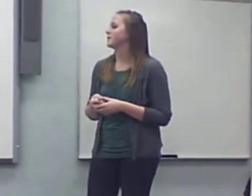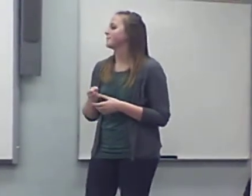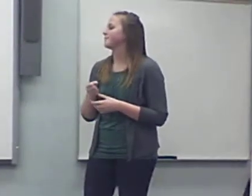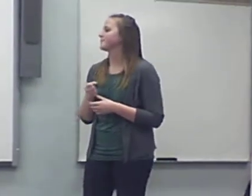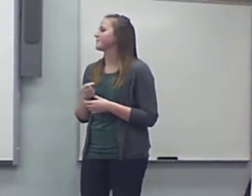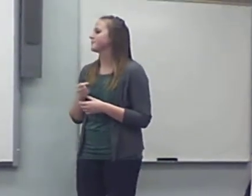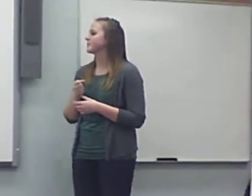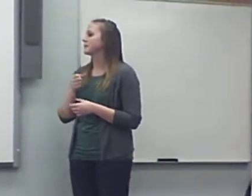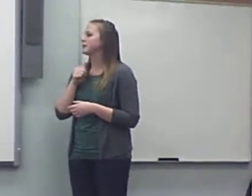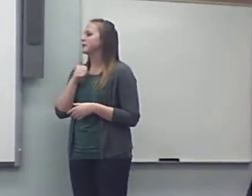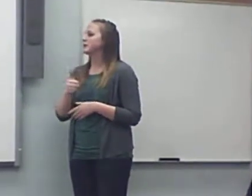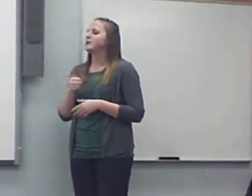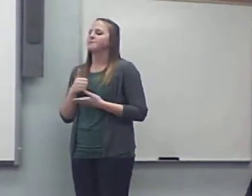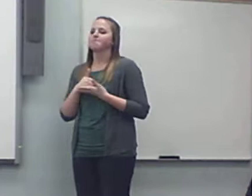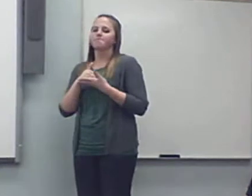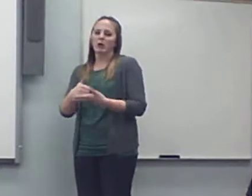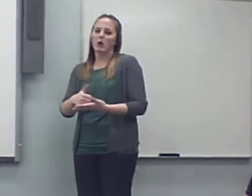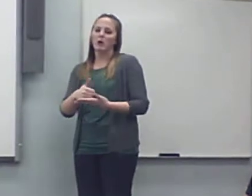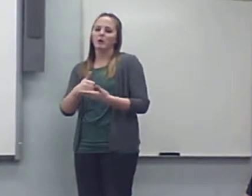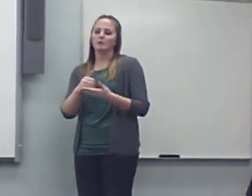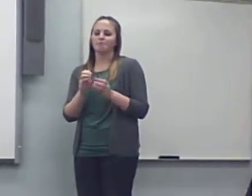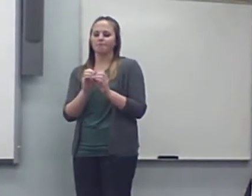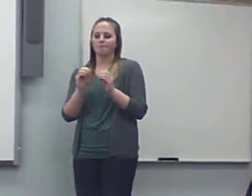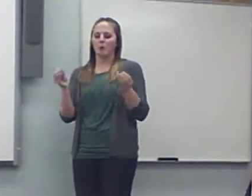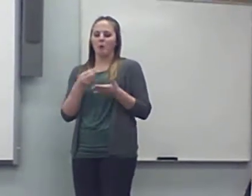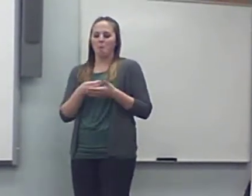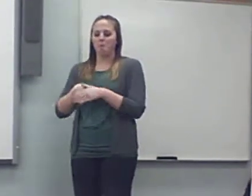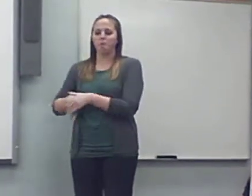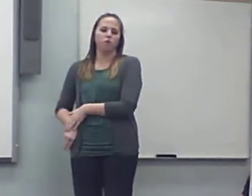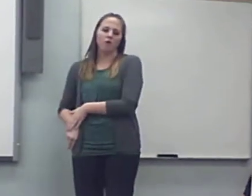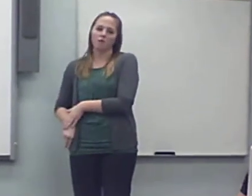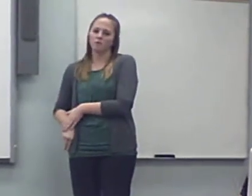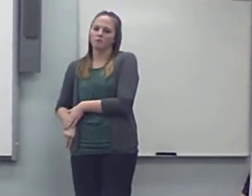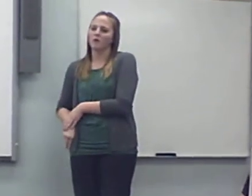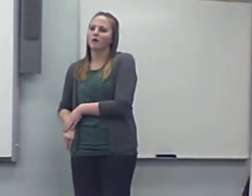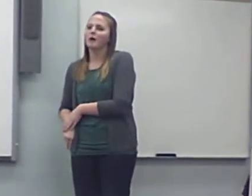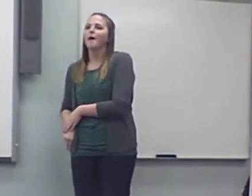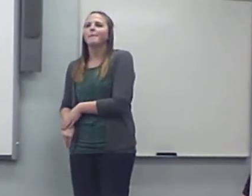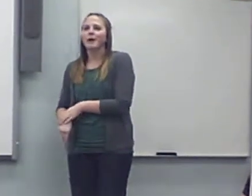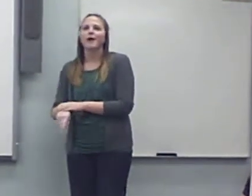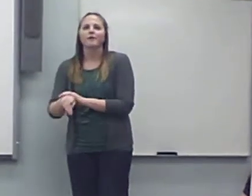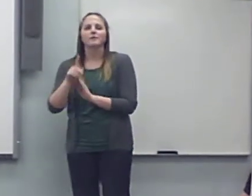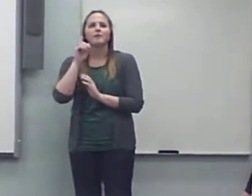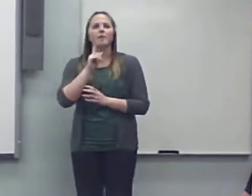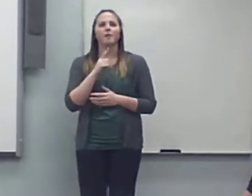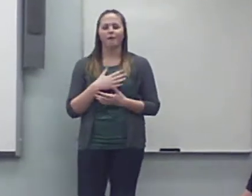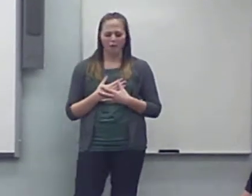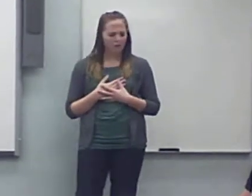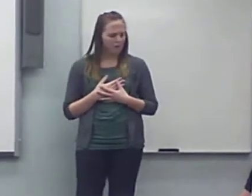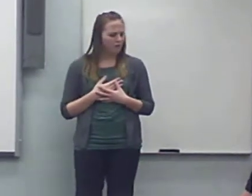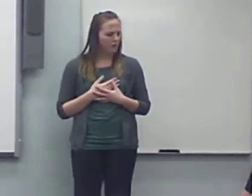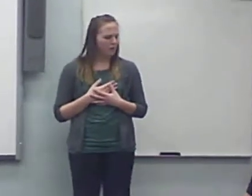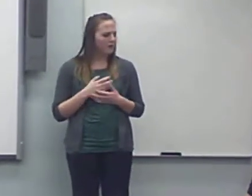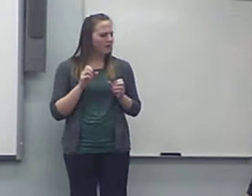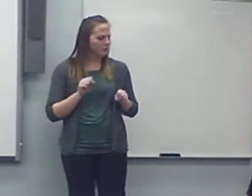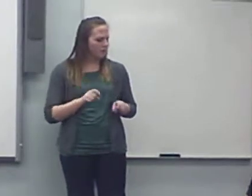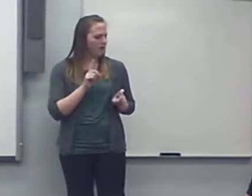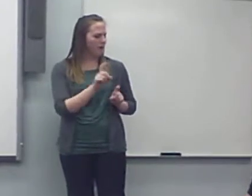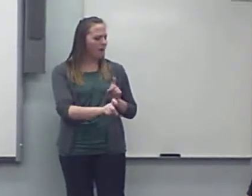in its infancy, deaf people start to feel, hey, I can start asking for things. I can start asking for an